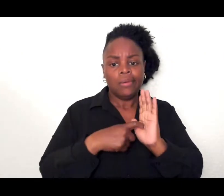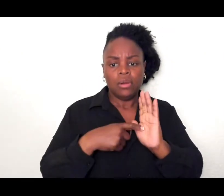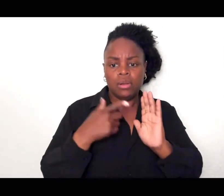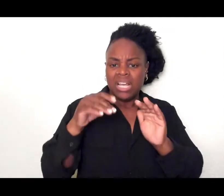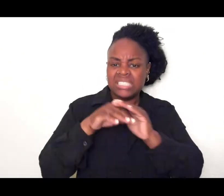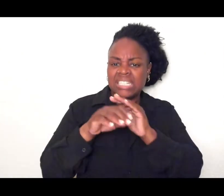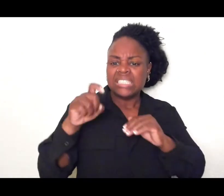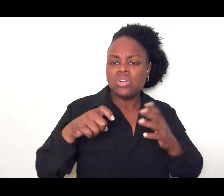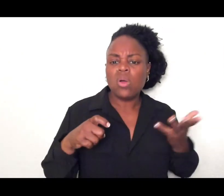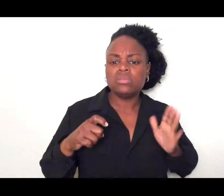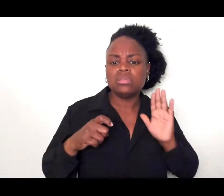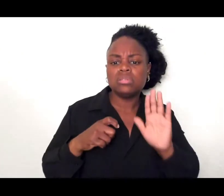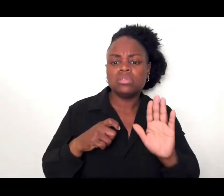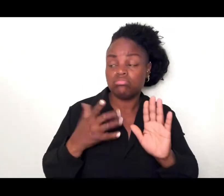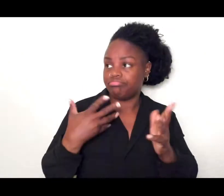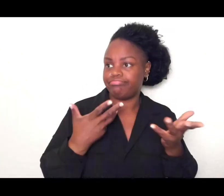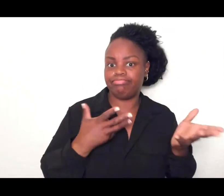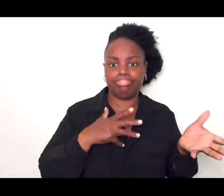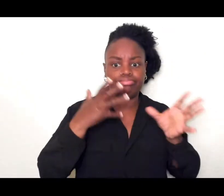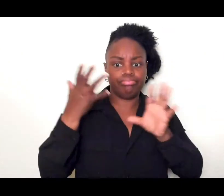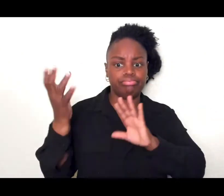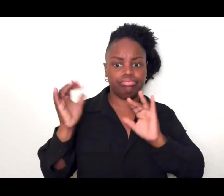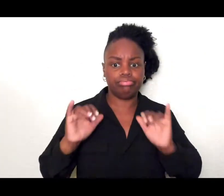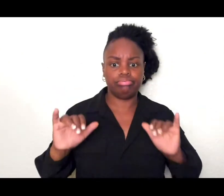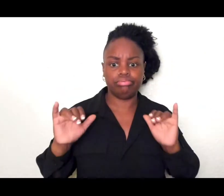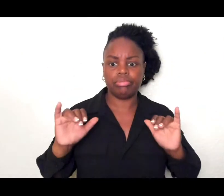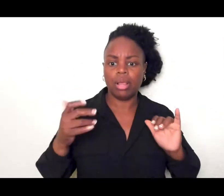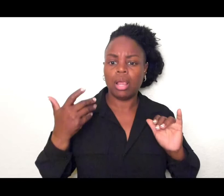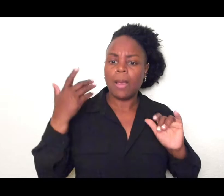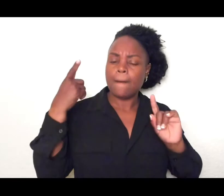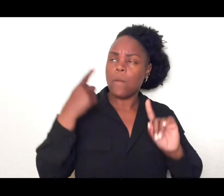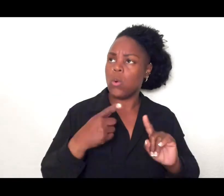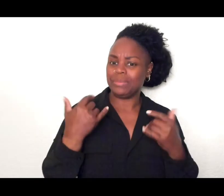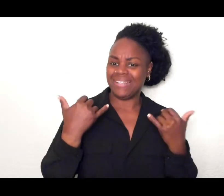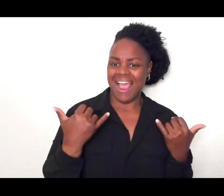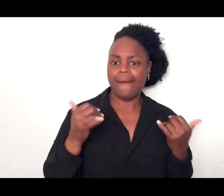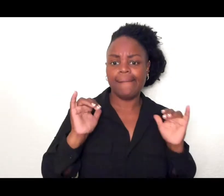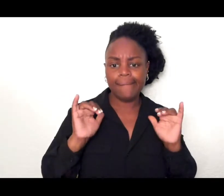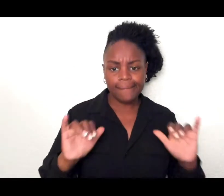fully articulate. We have 10 more minutes of filming time.